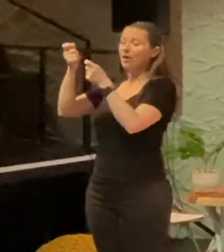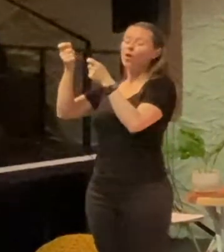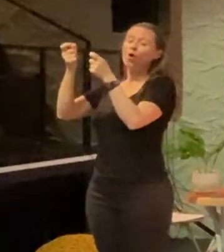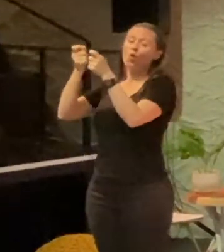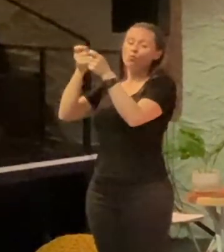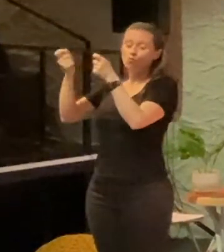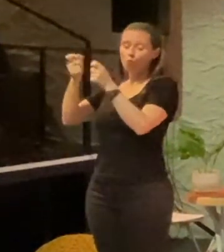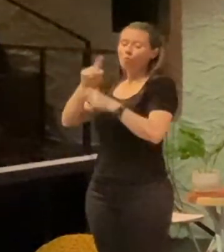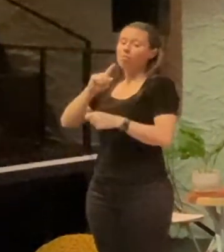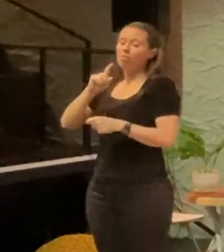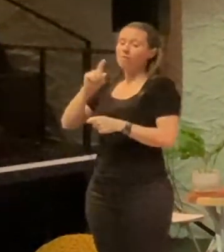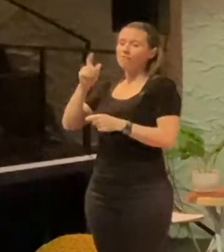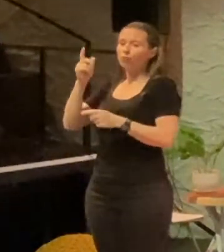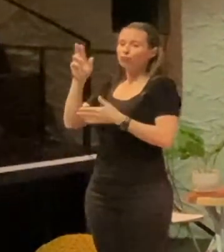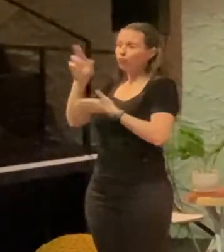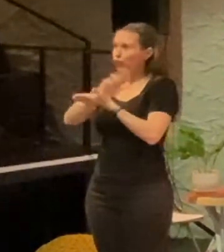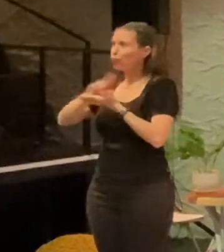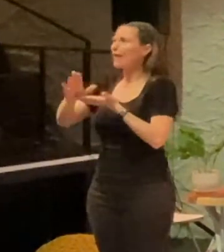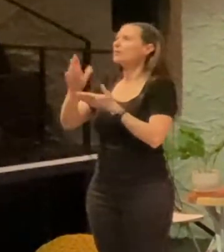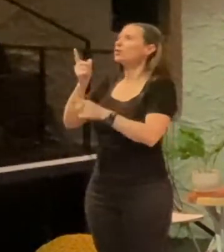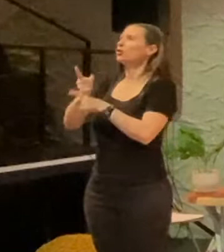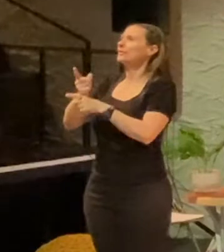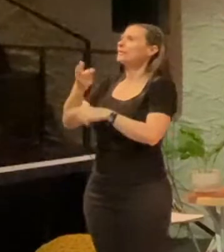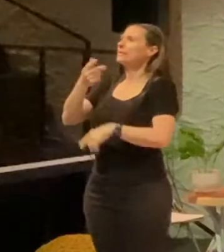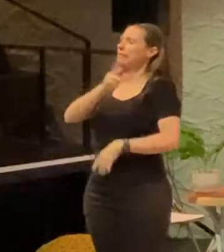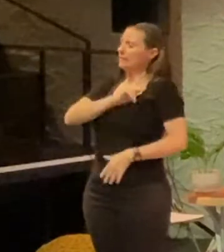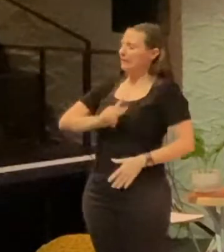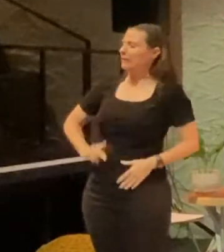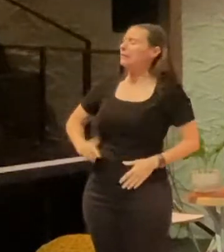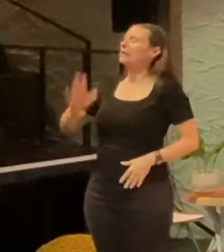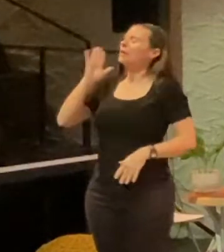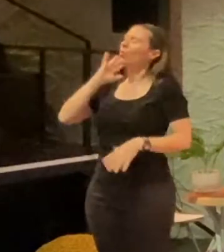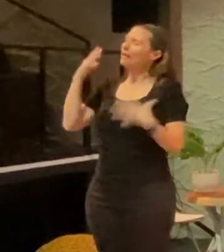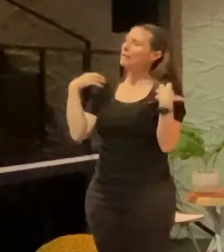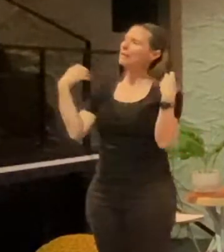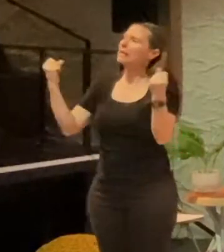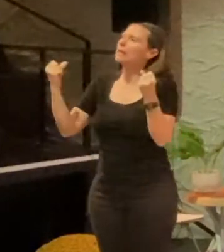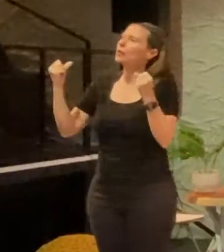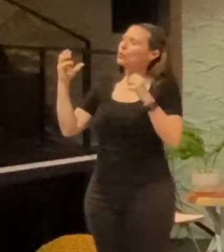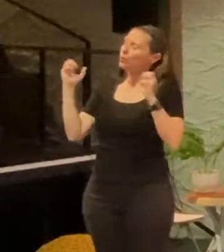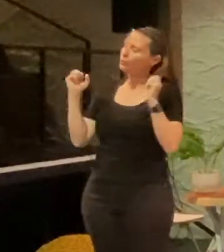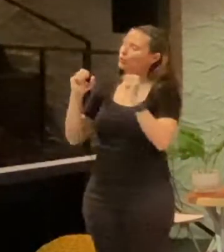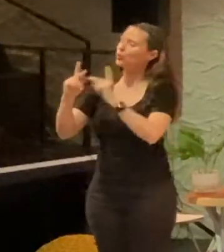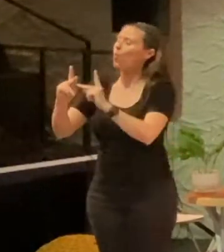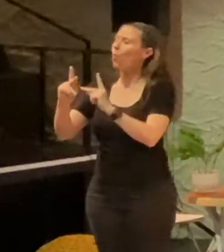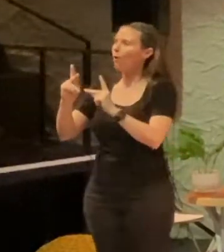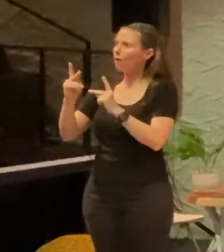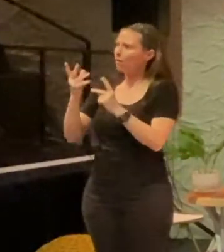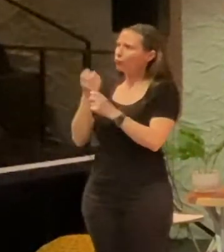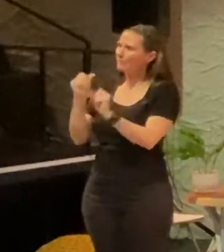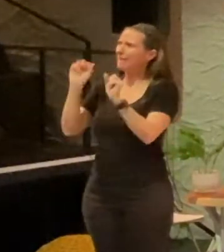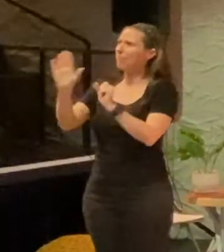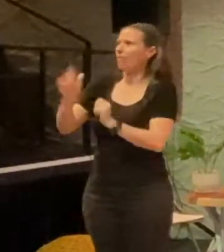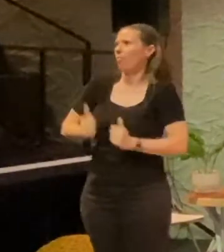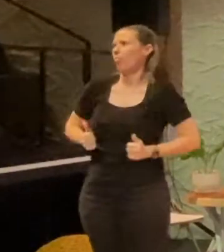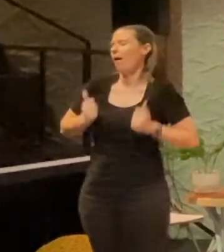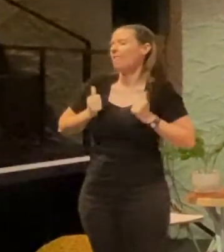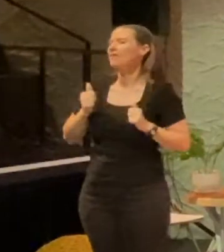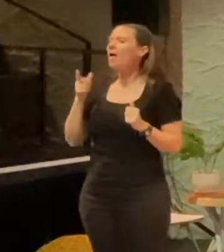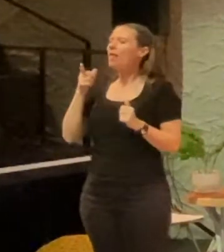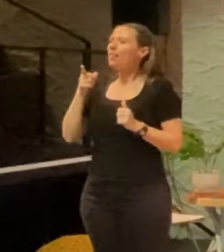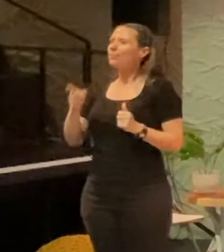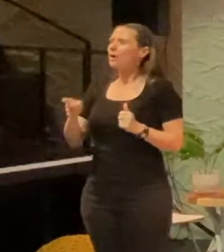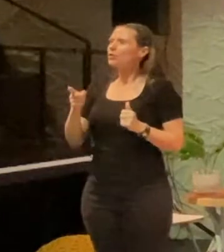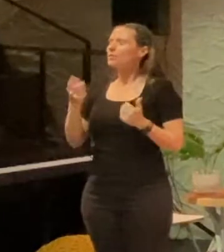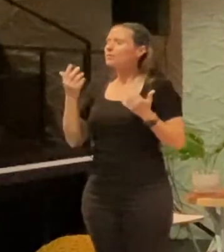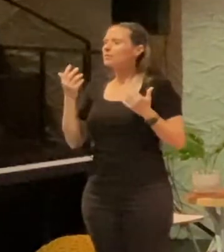a righteous king who would heal and restore and redeem their lives once and for all. And there's this cliffhanger,